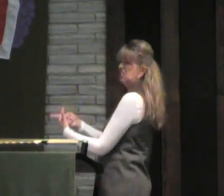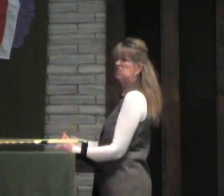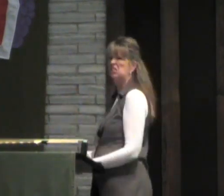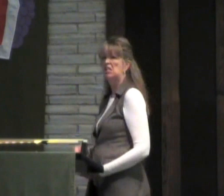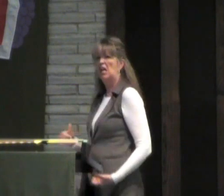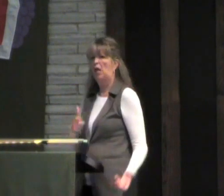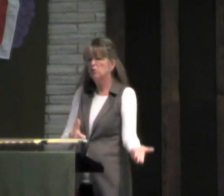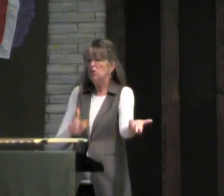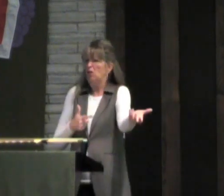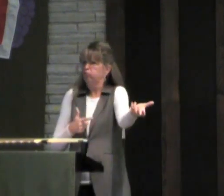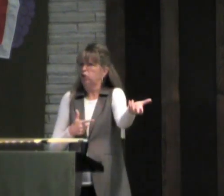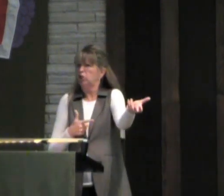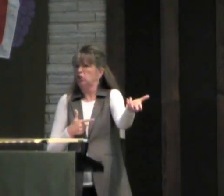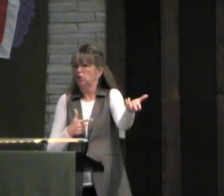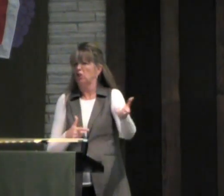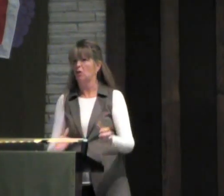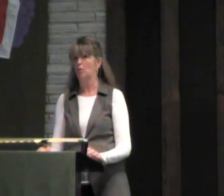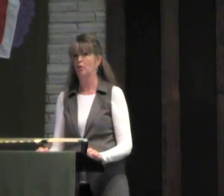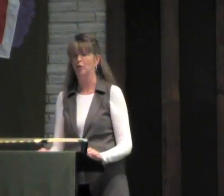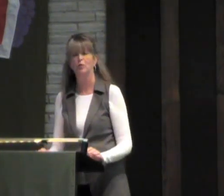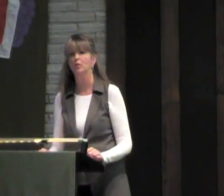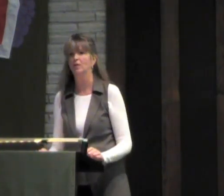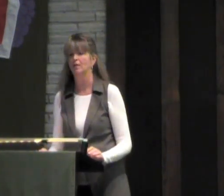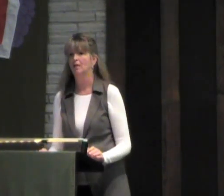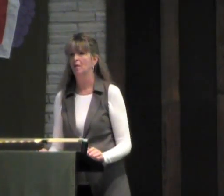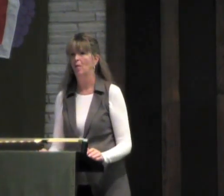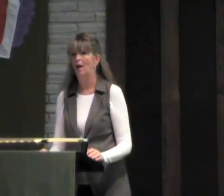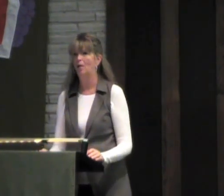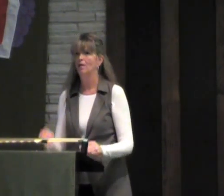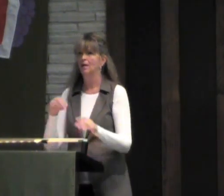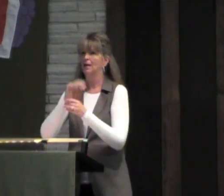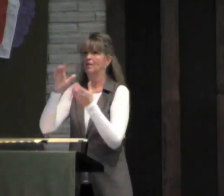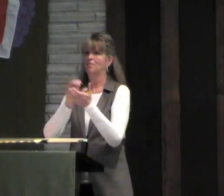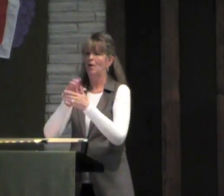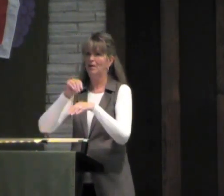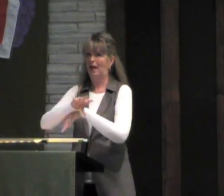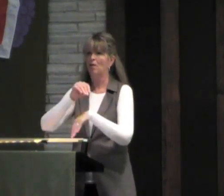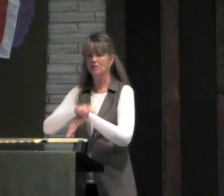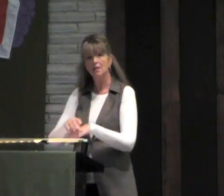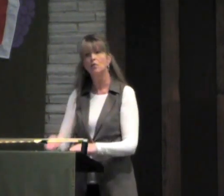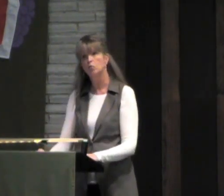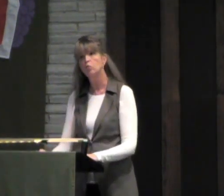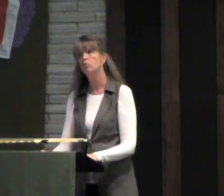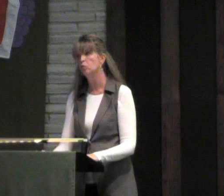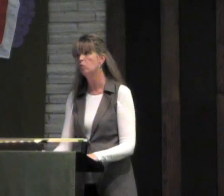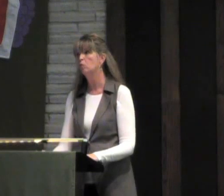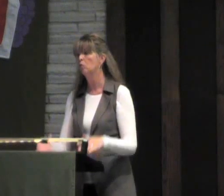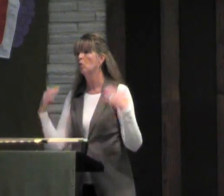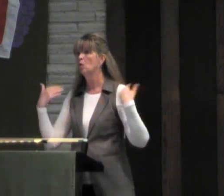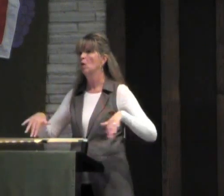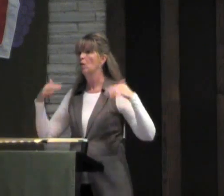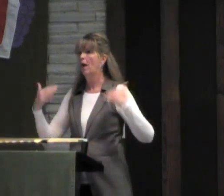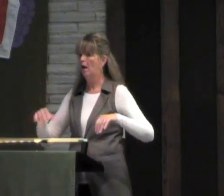They're always, it's like a machine gun with each other sometimes, the words that they use. And in marriage counseling,